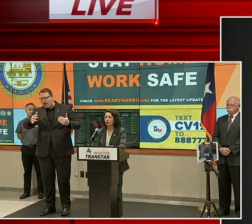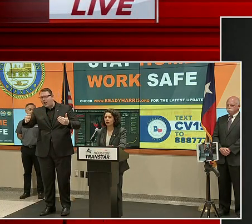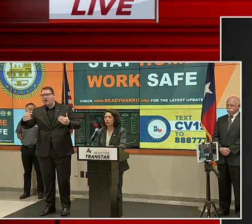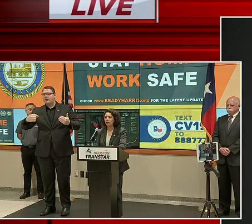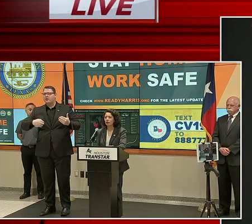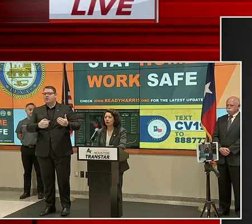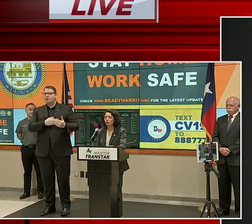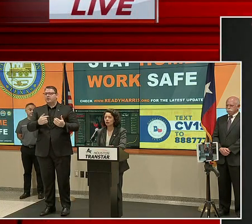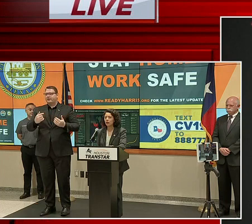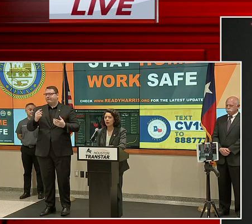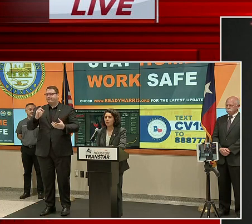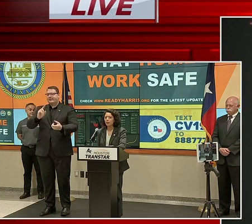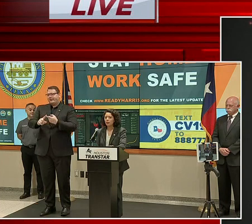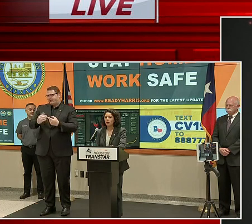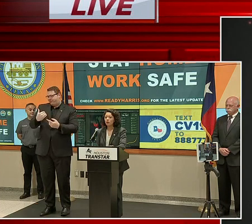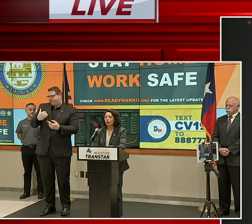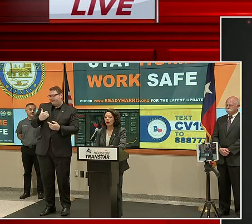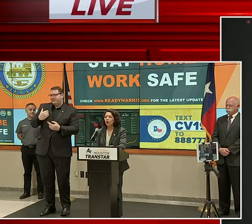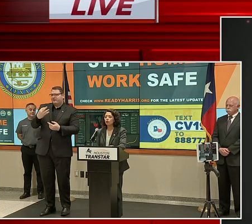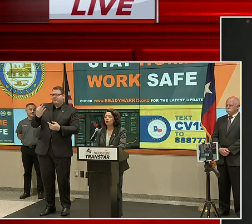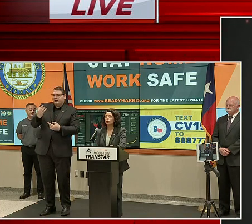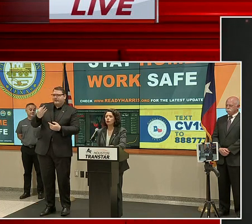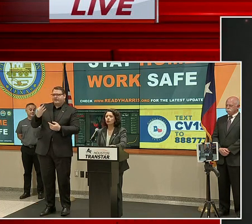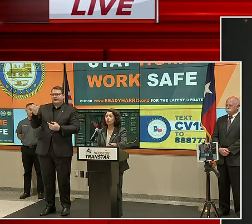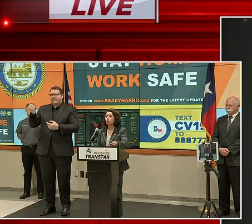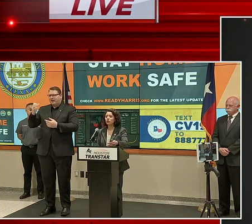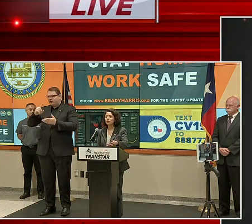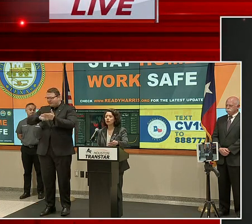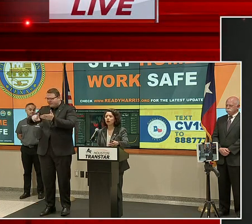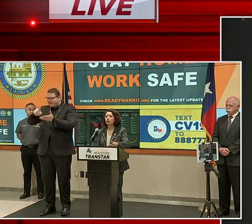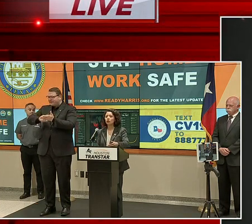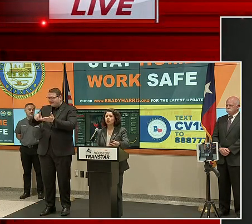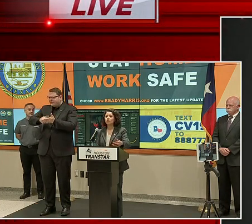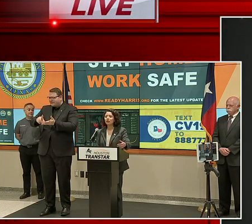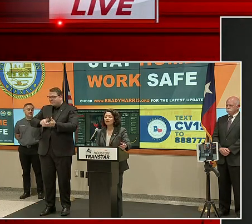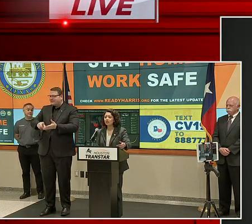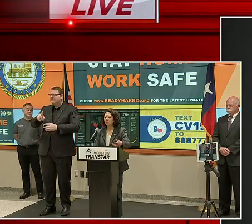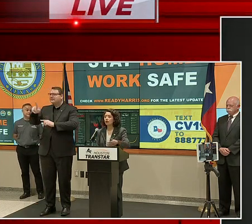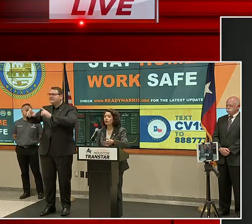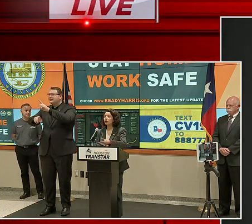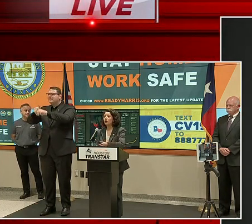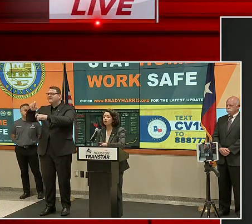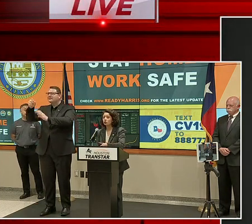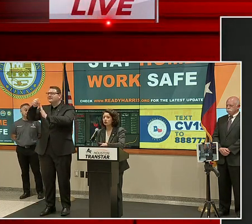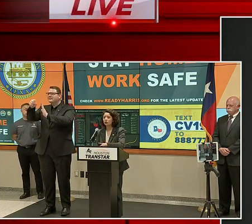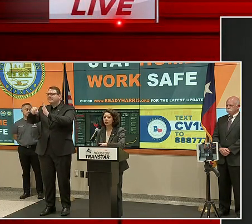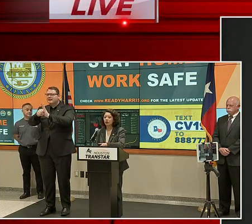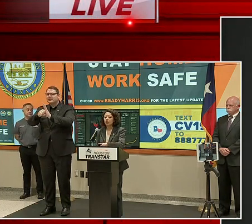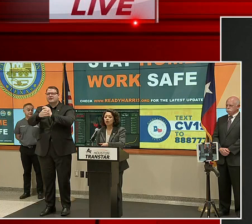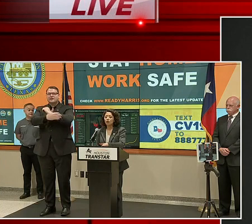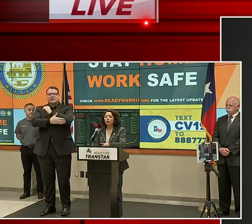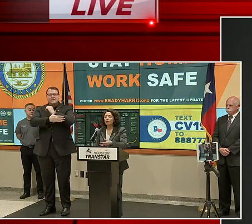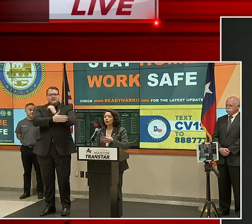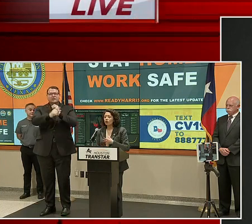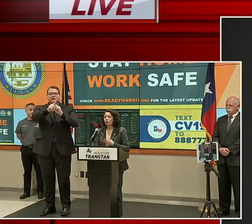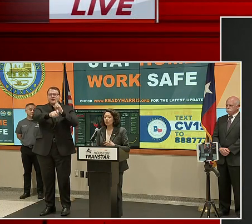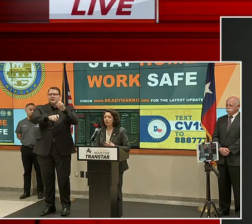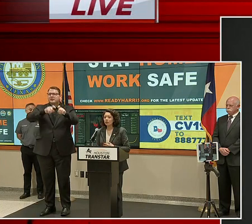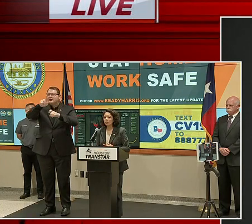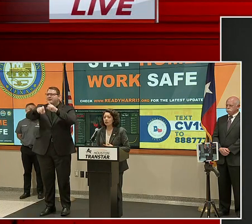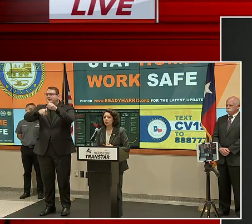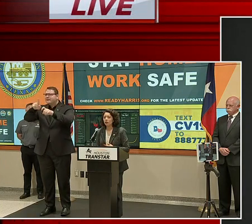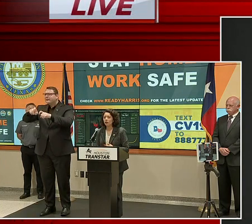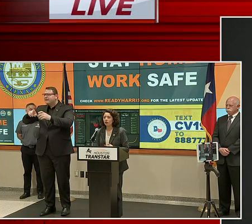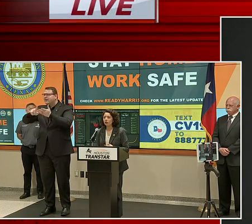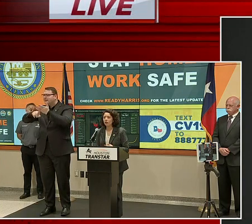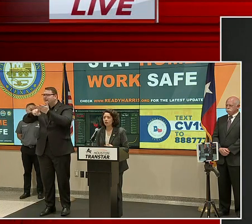toward the end of last week. You know, how do folks do this in other states, in other countries? We can't